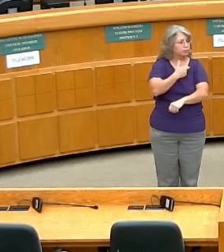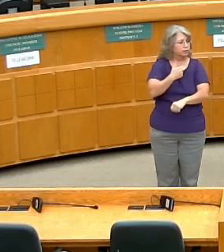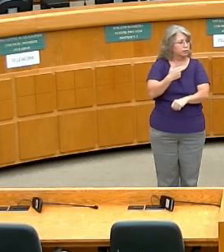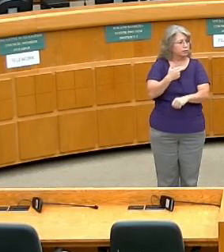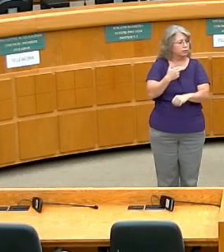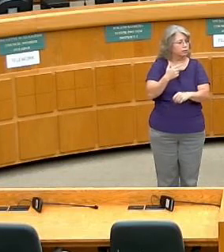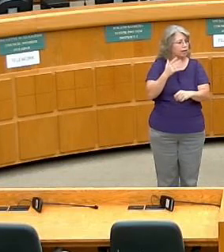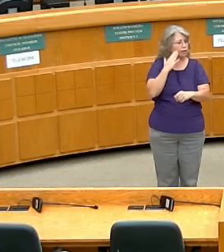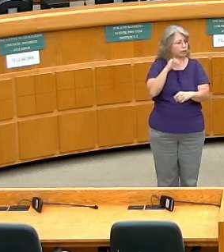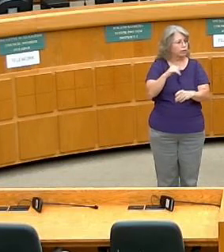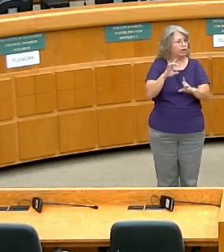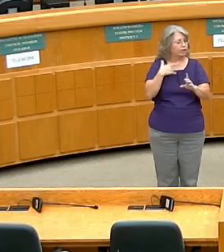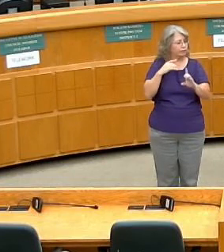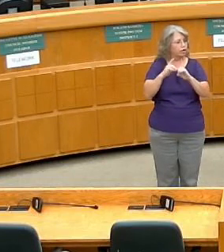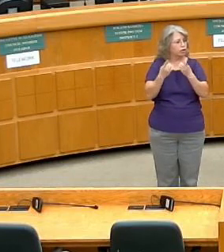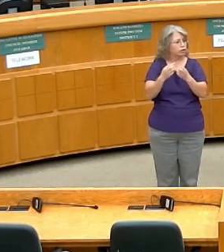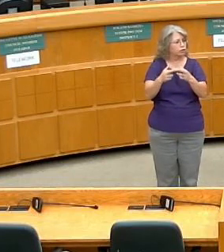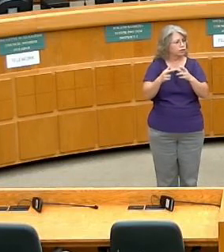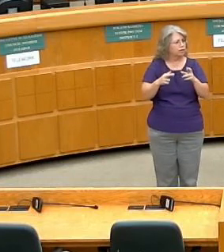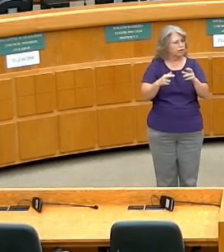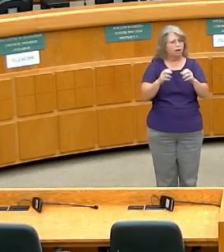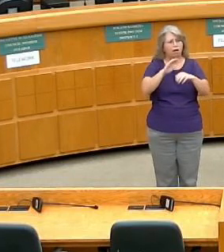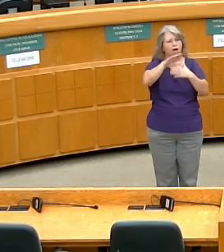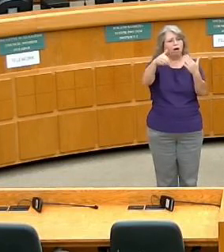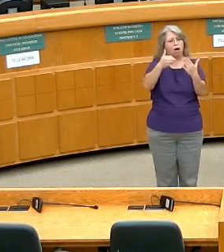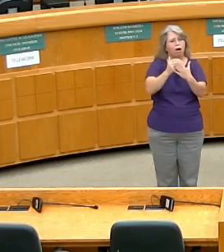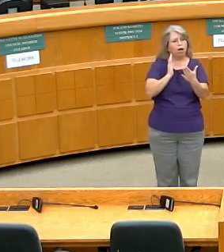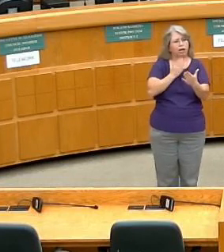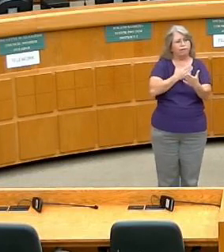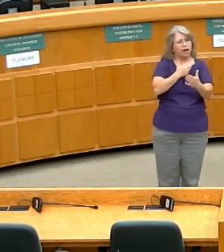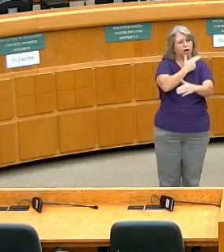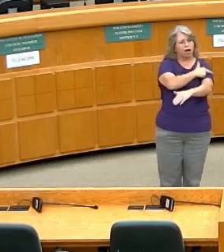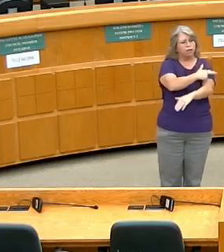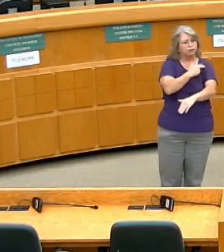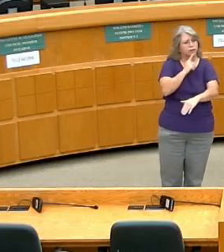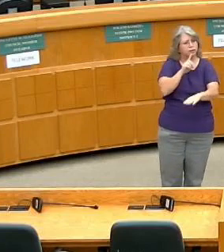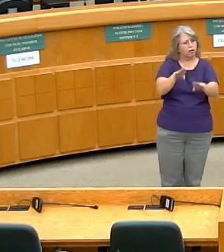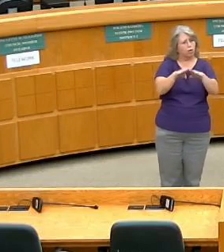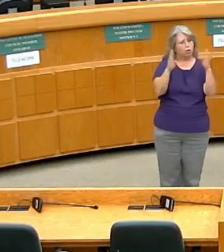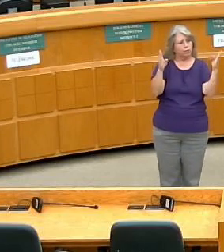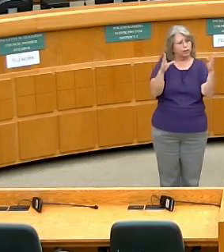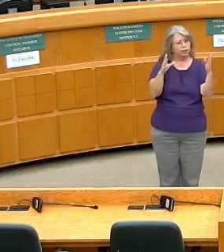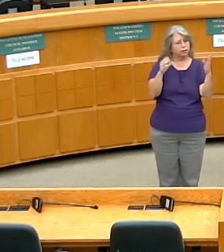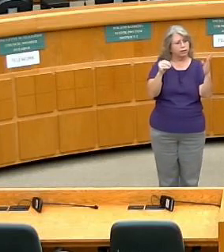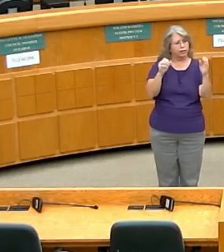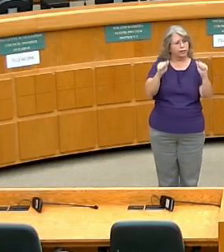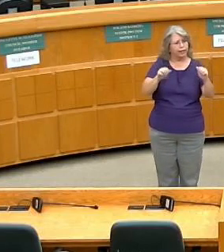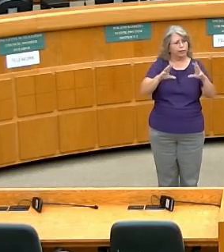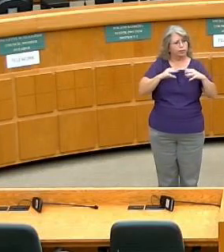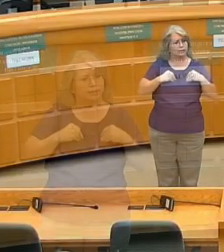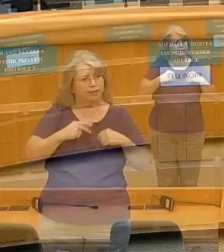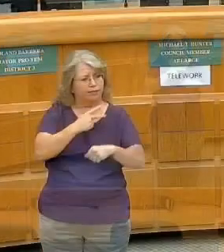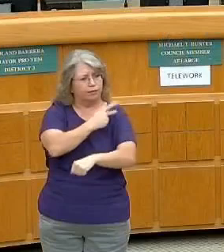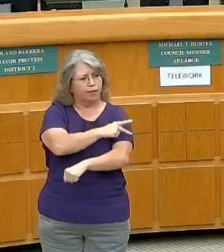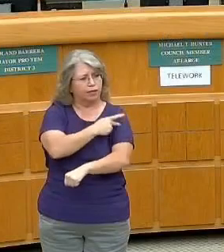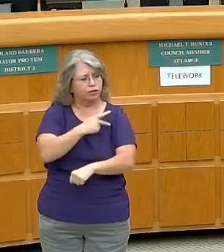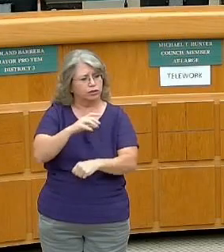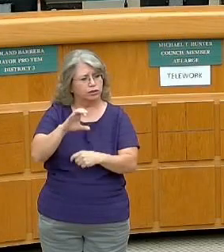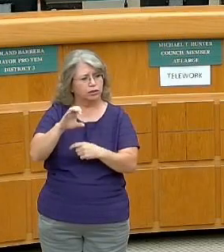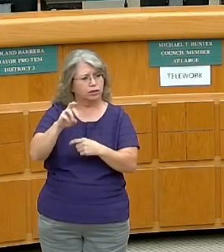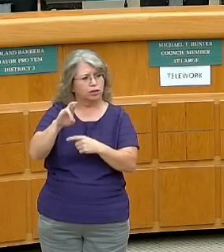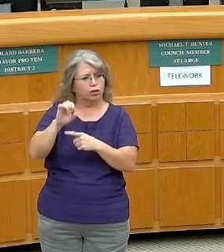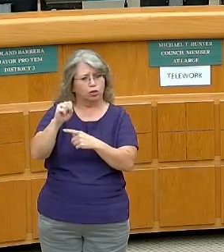Doctors Regional. We have, all our hospitals are open and addressing patients. So Krista